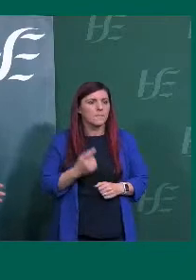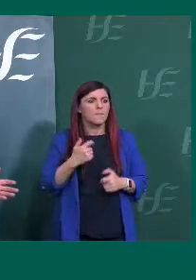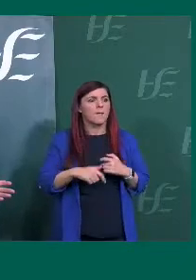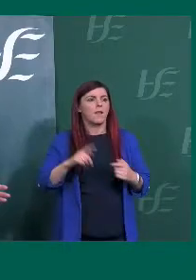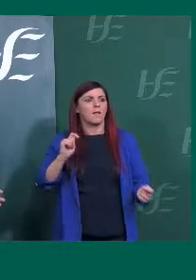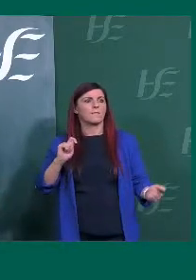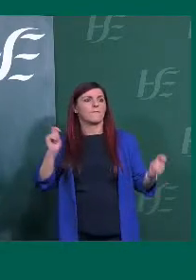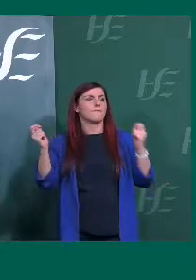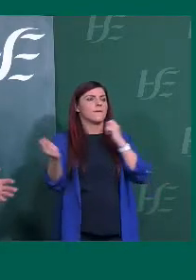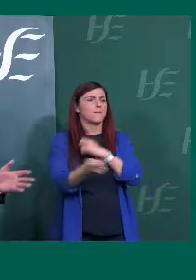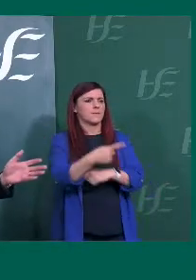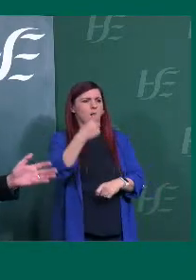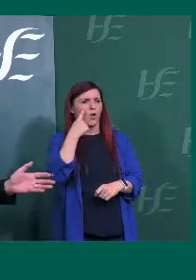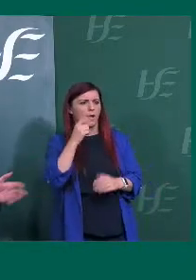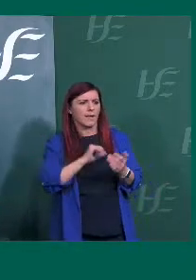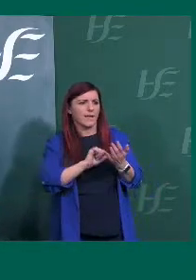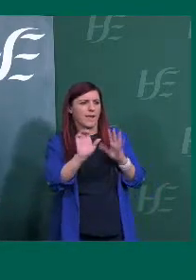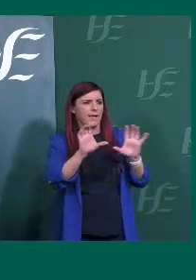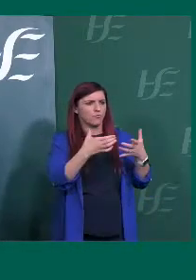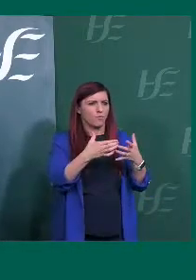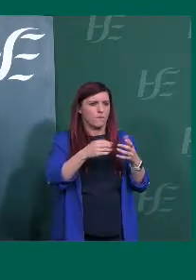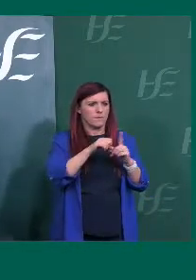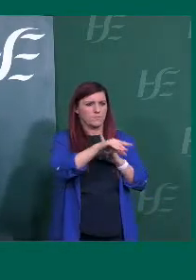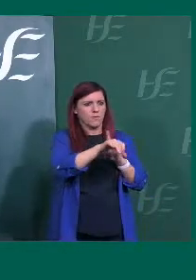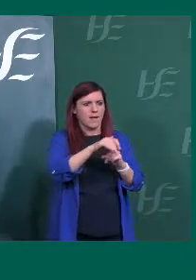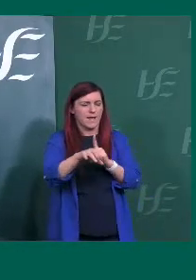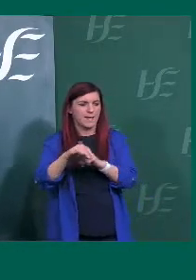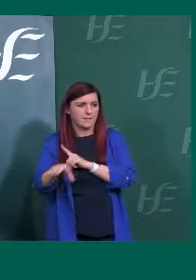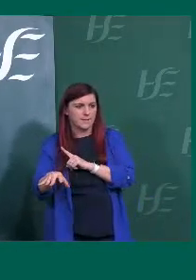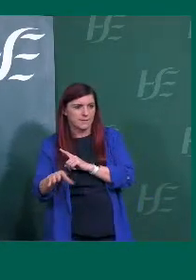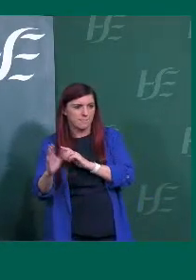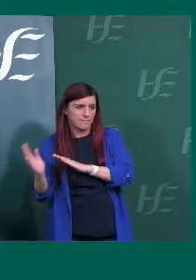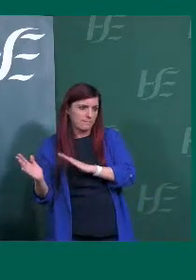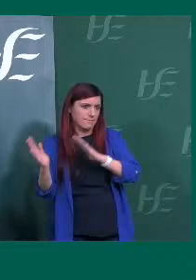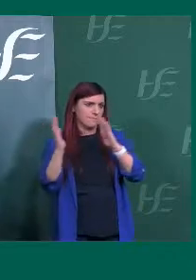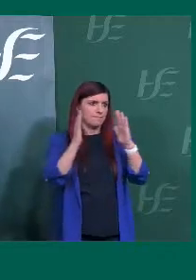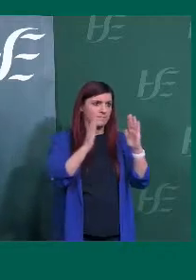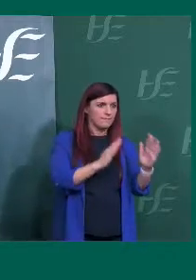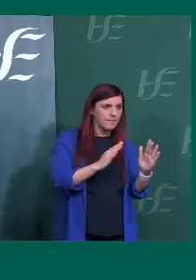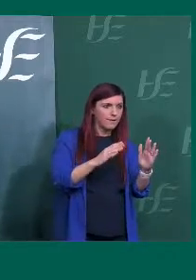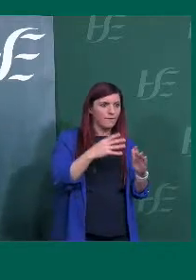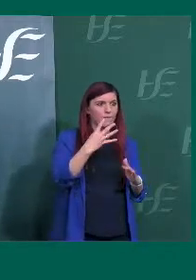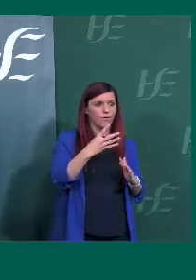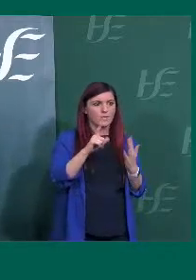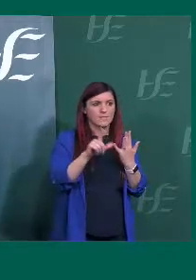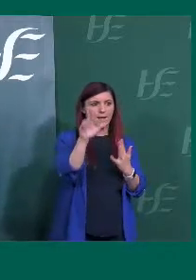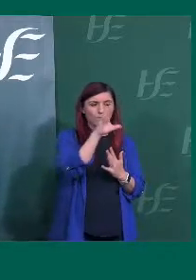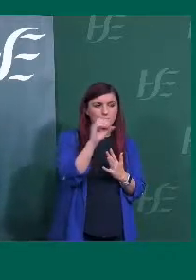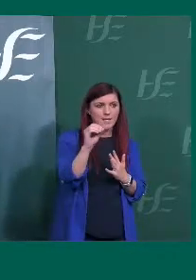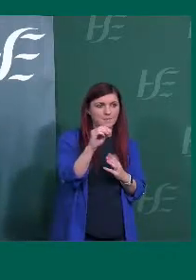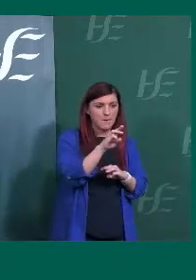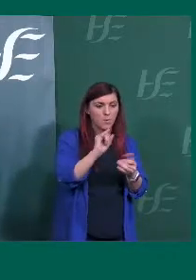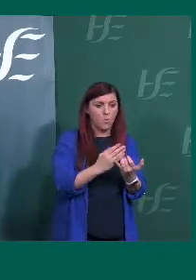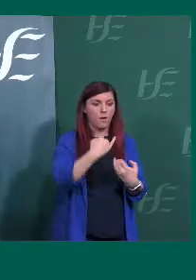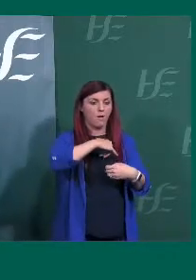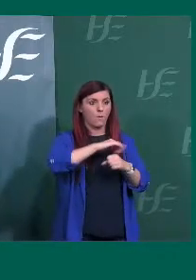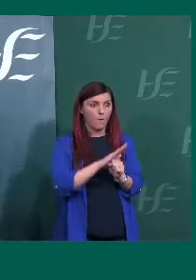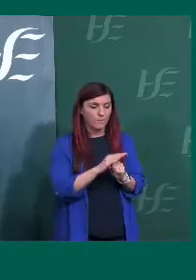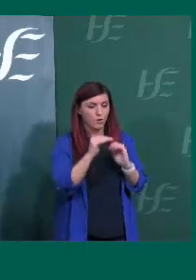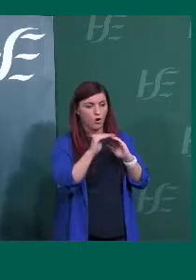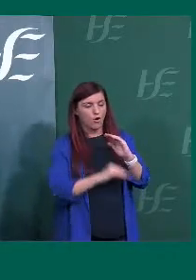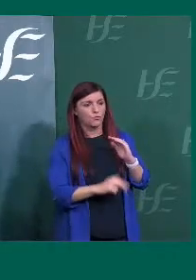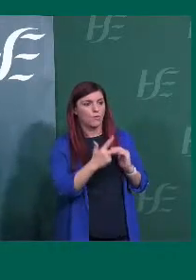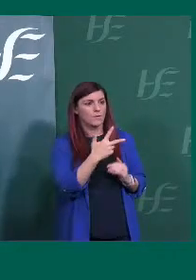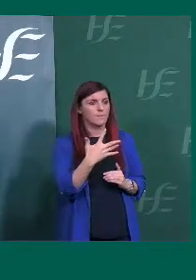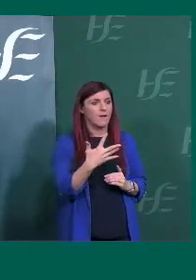cases, the bars all shift to the left. The great majority, 47% of cases in the under 35 age category, yet the